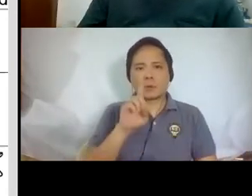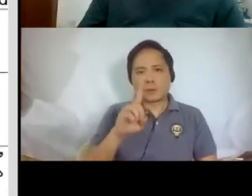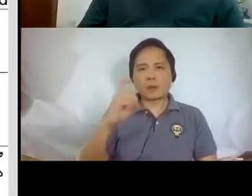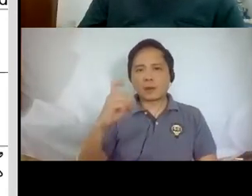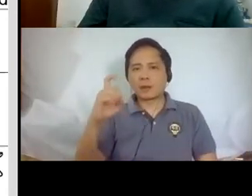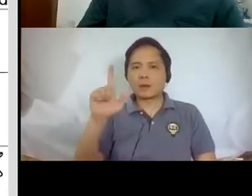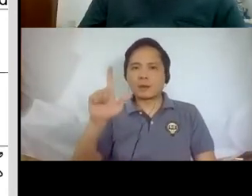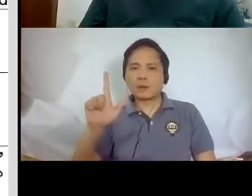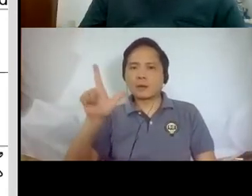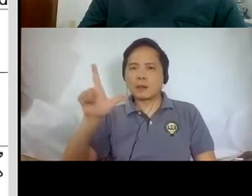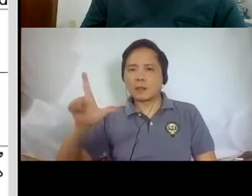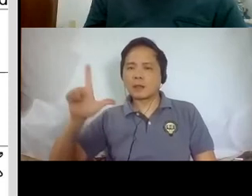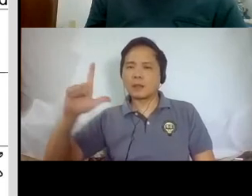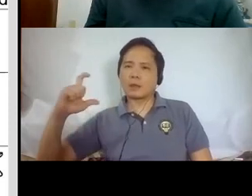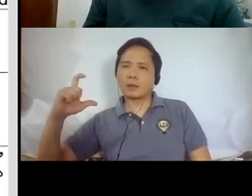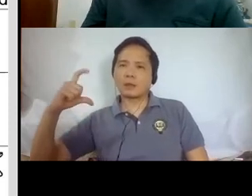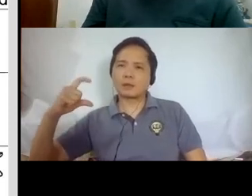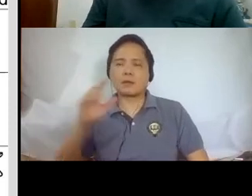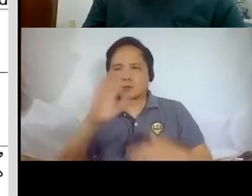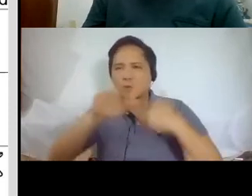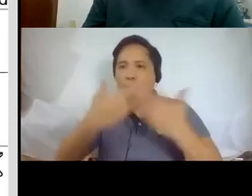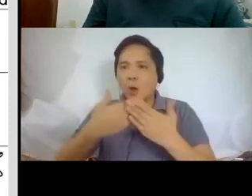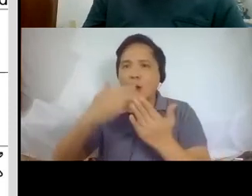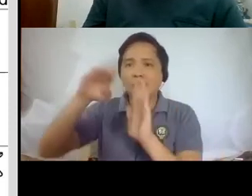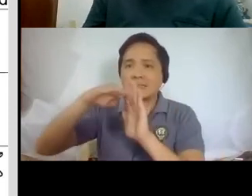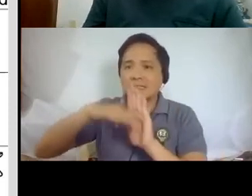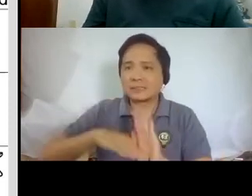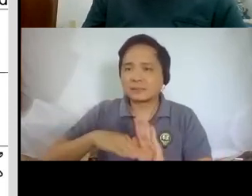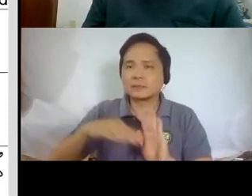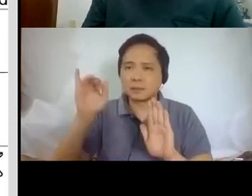Okay? And list the hand shapes in that order.